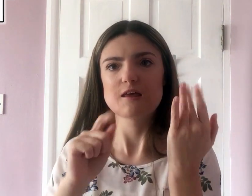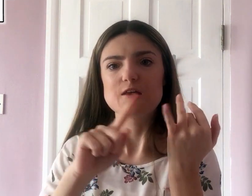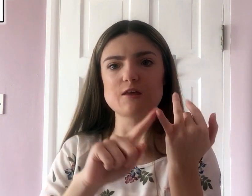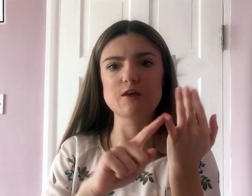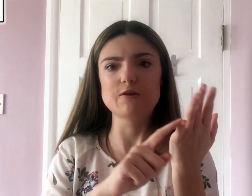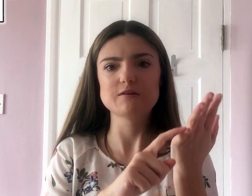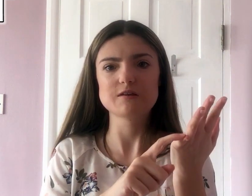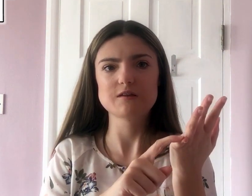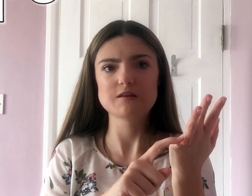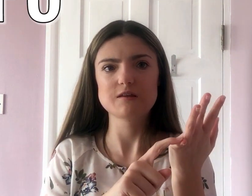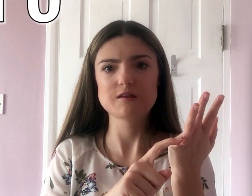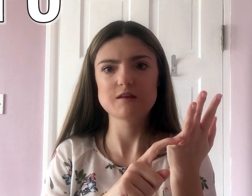U,